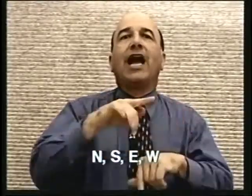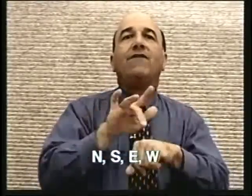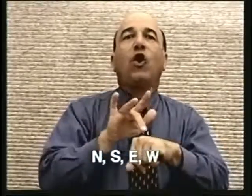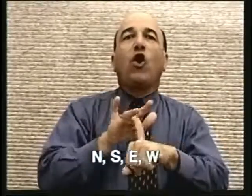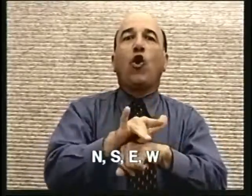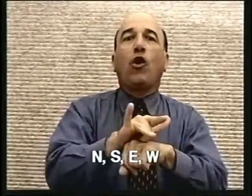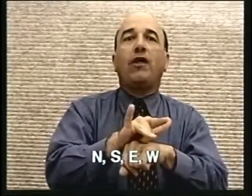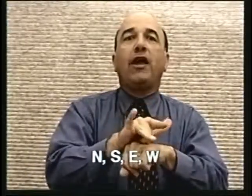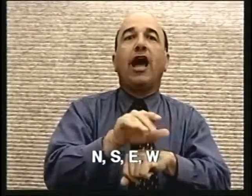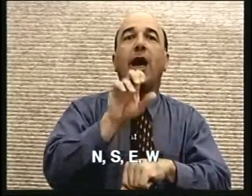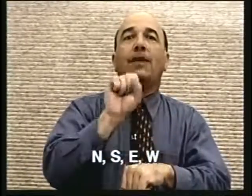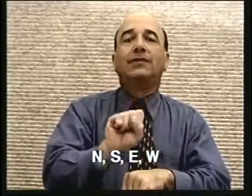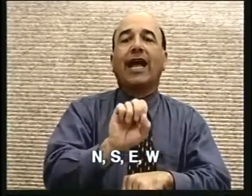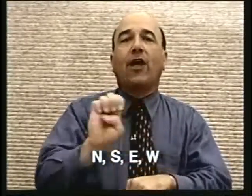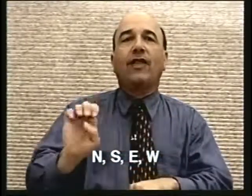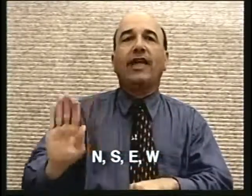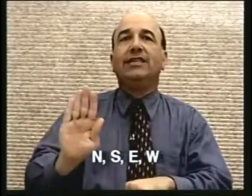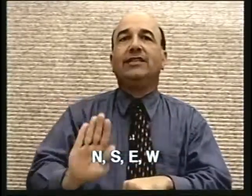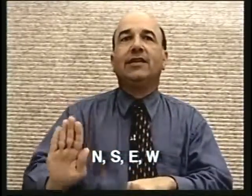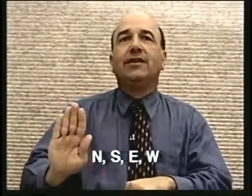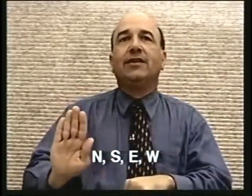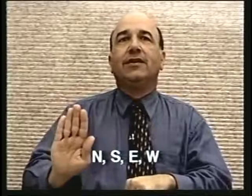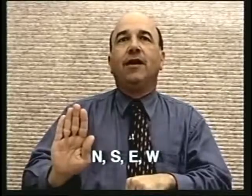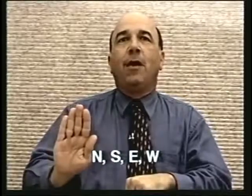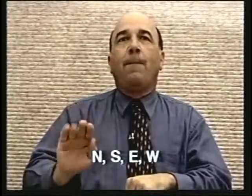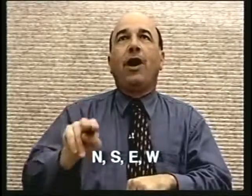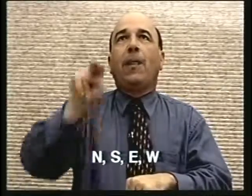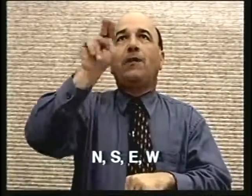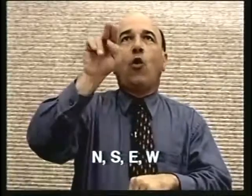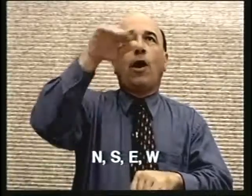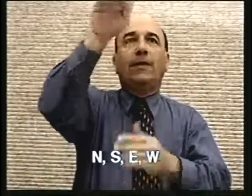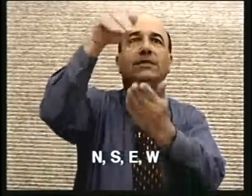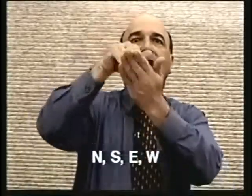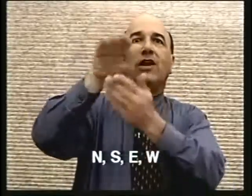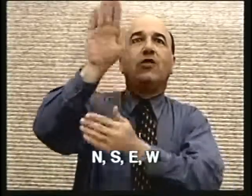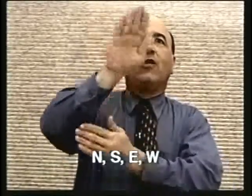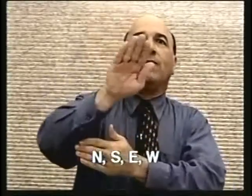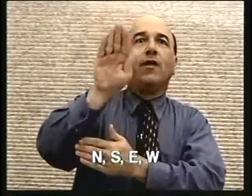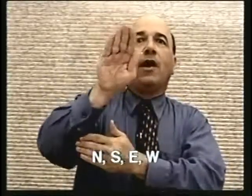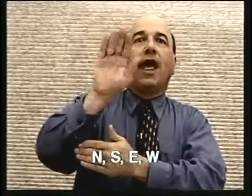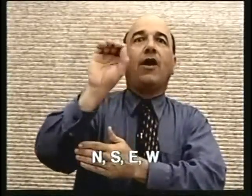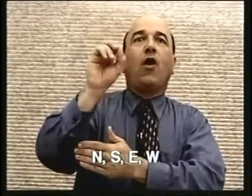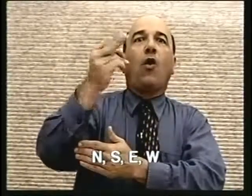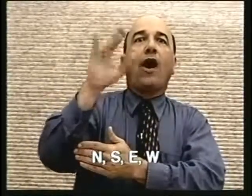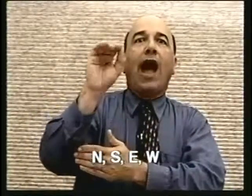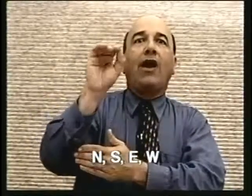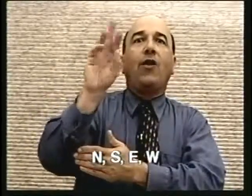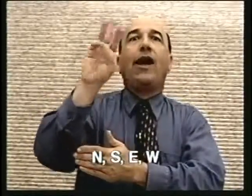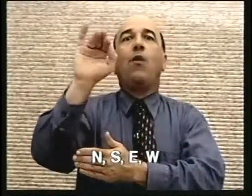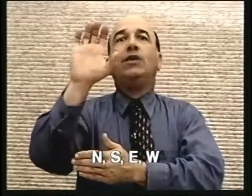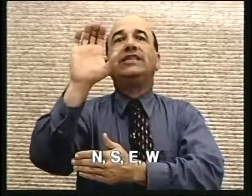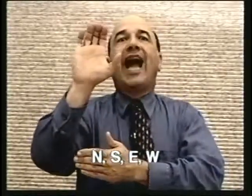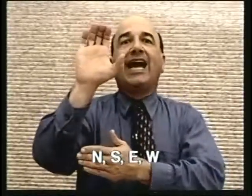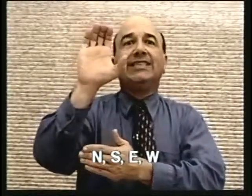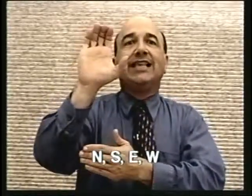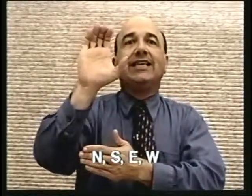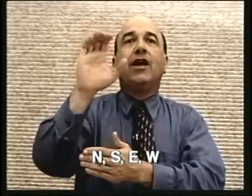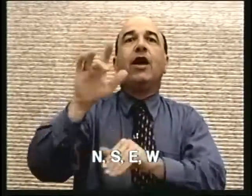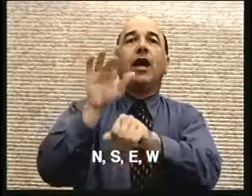for early and the southeast. But the north central, like Ohio and Wisconsin, it will